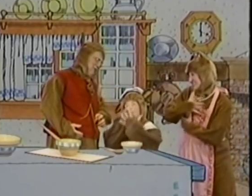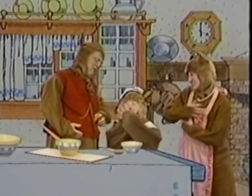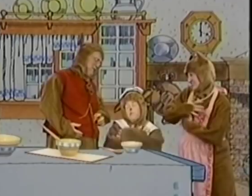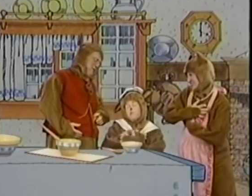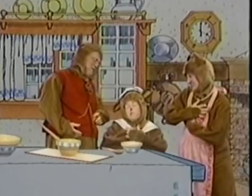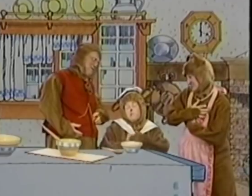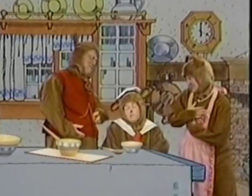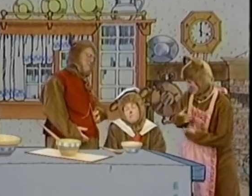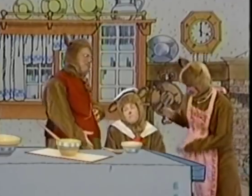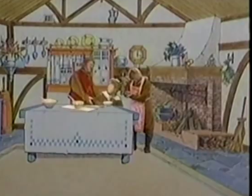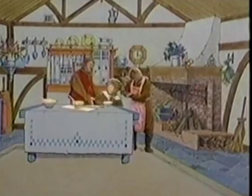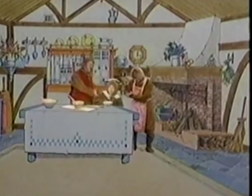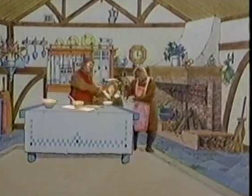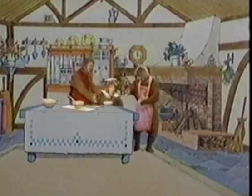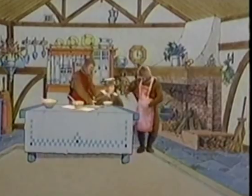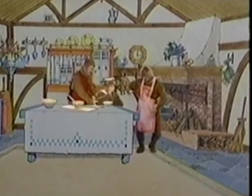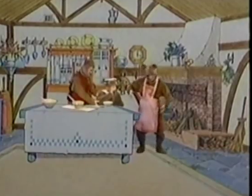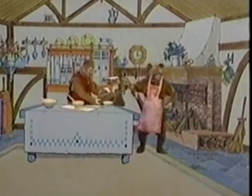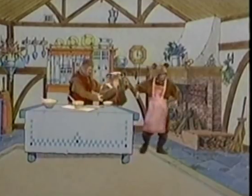Bear, said Mama Bear and Baby Bear.